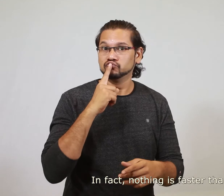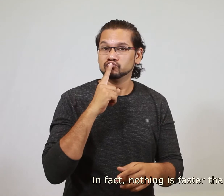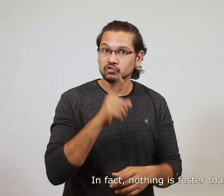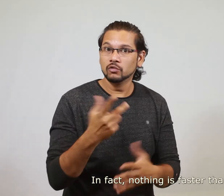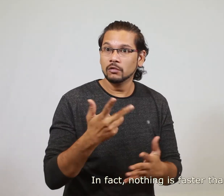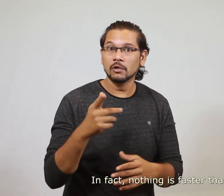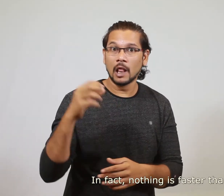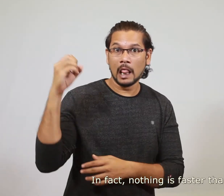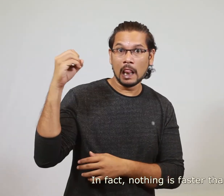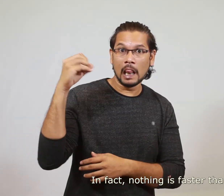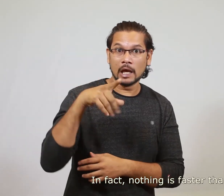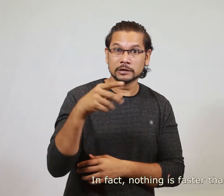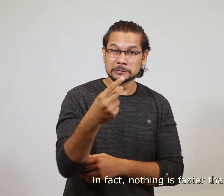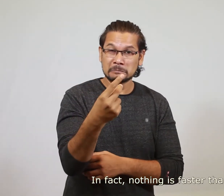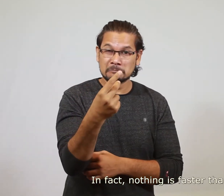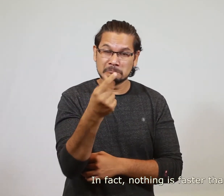In fact, nothing is faster than light.